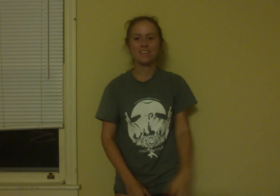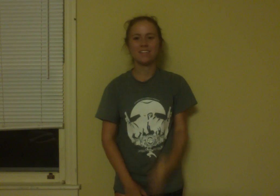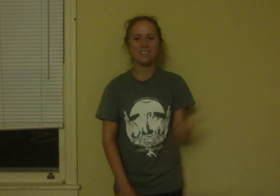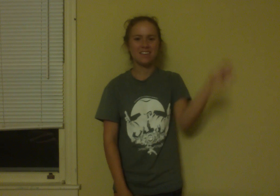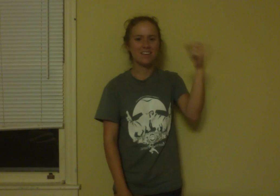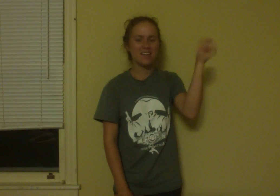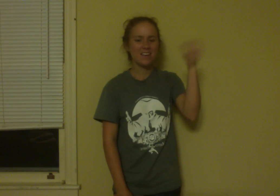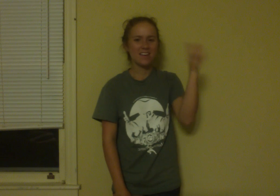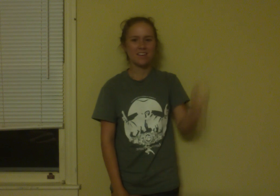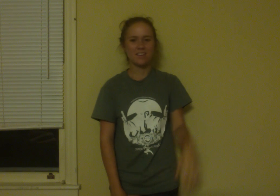Venga, bicho.